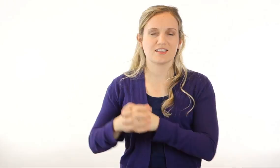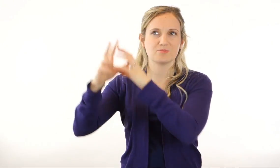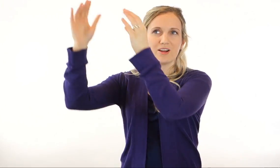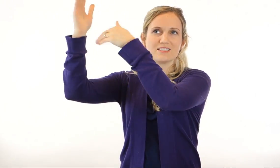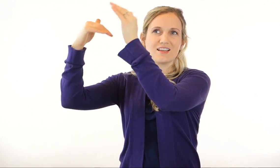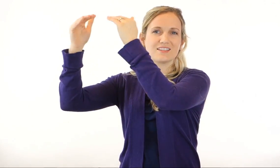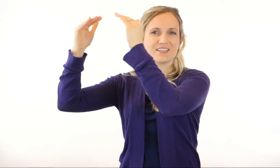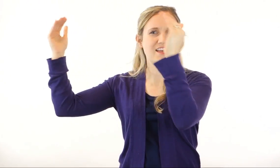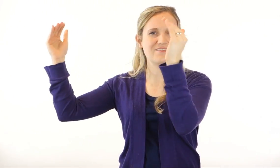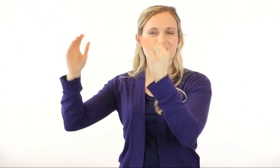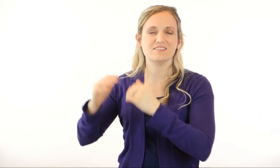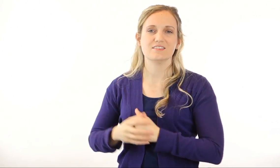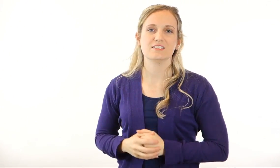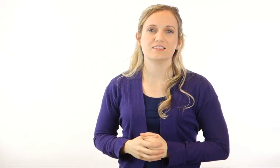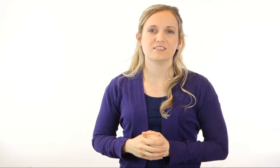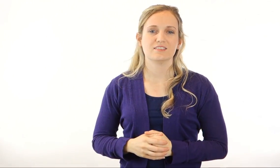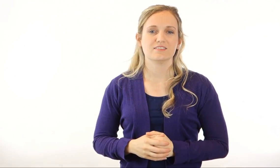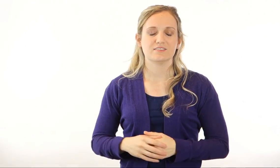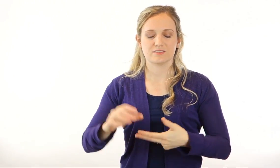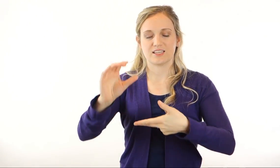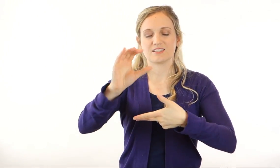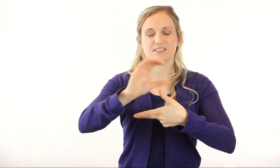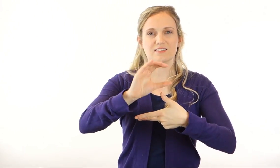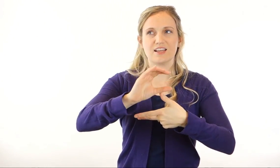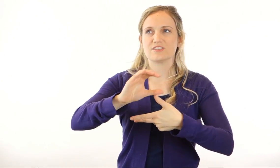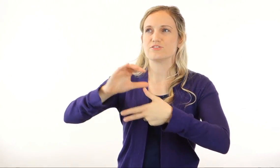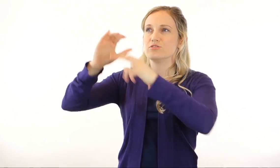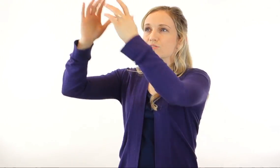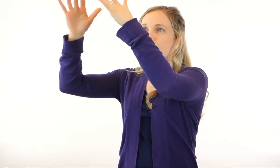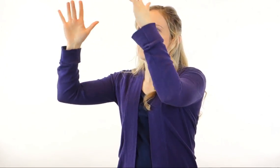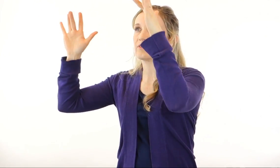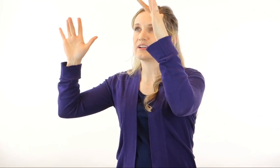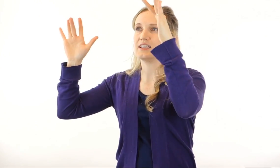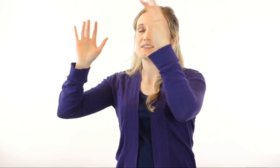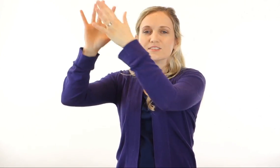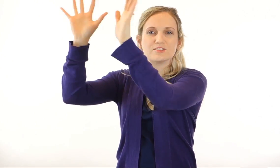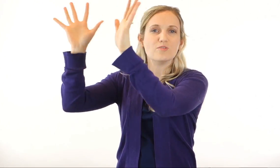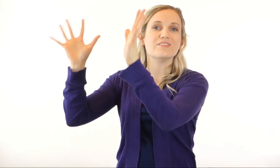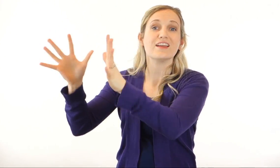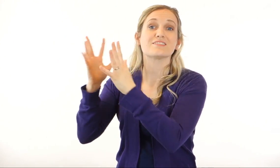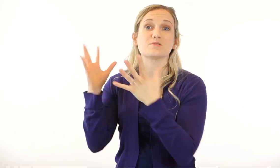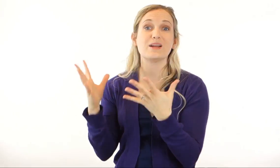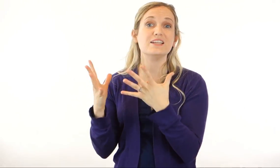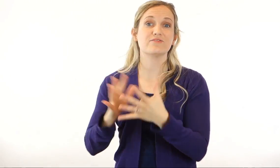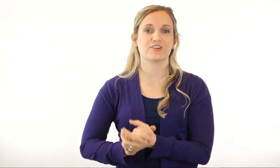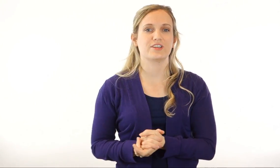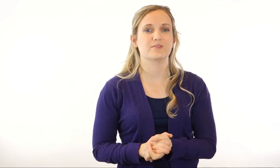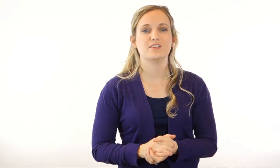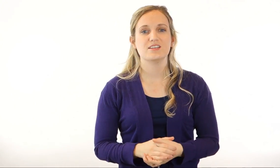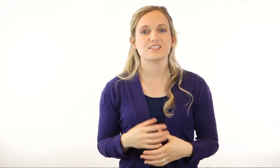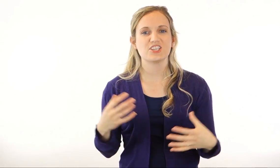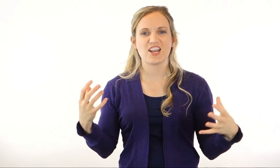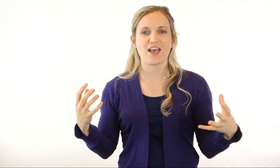that's where I sign like heaven. So it's like celestial glory. It's over there and it's waiting for you. It's going to